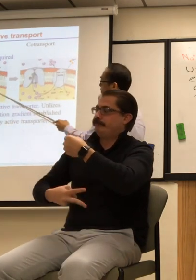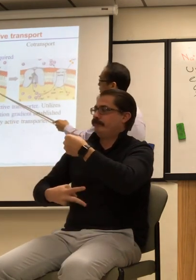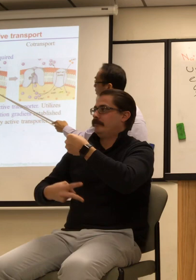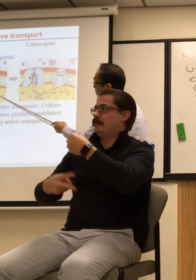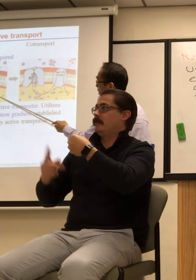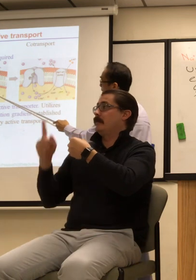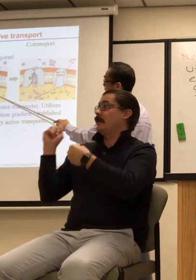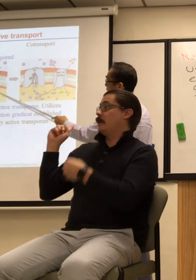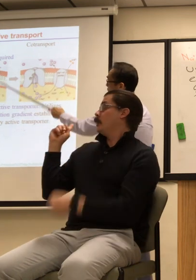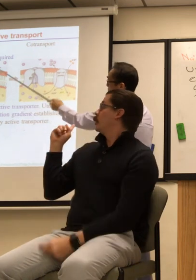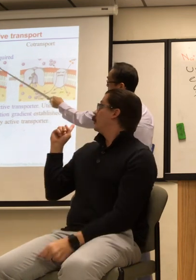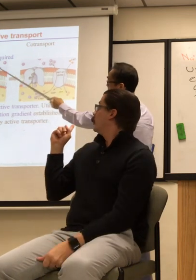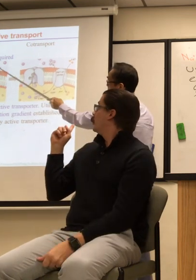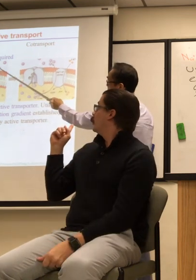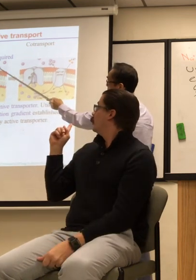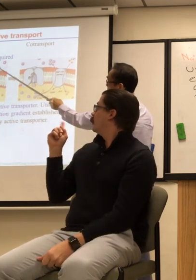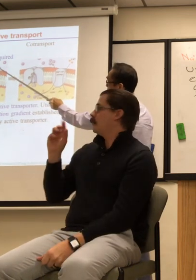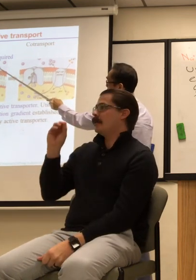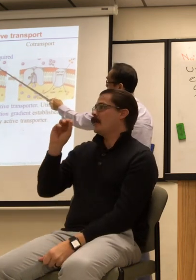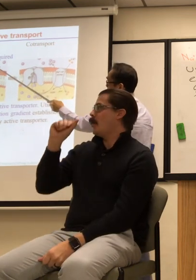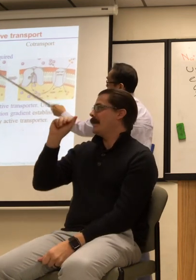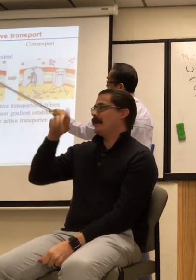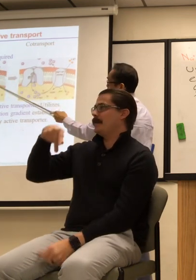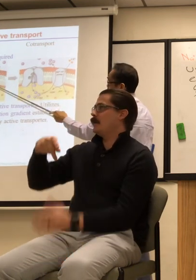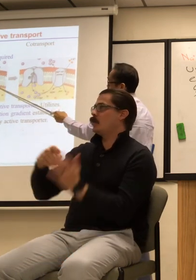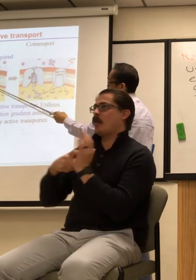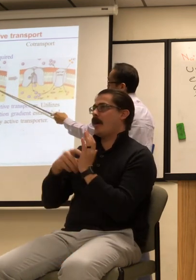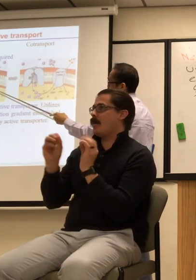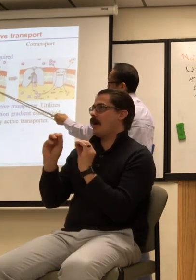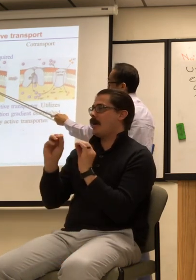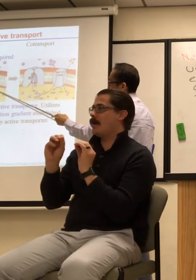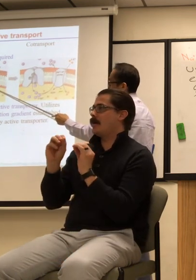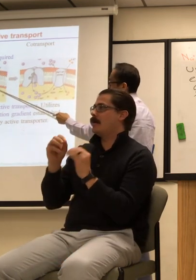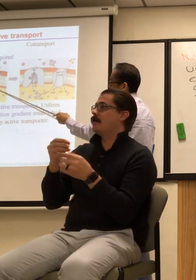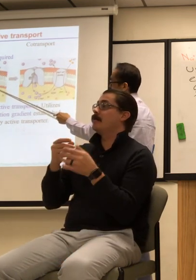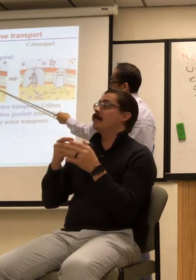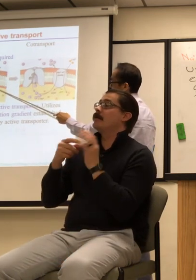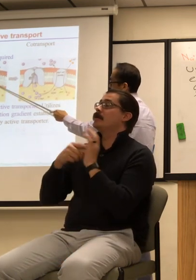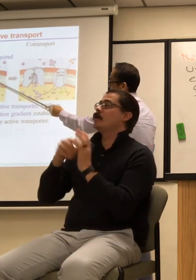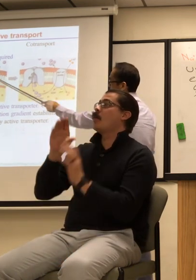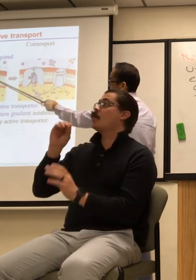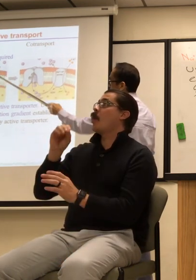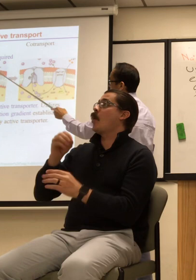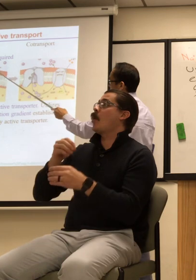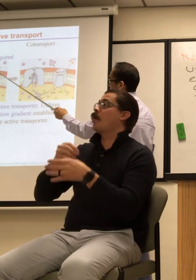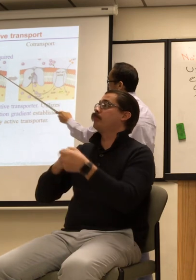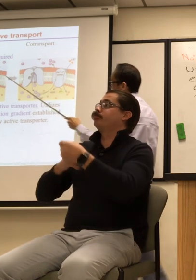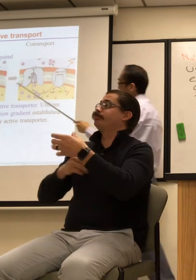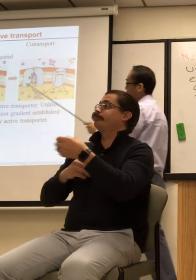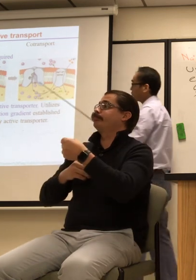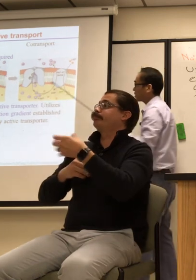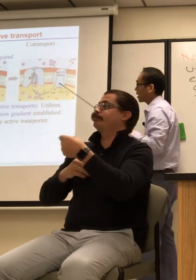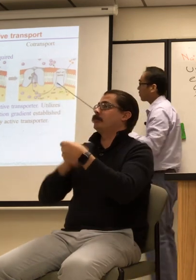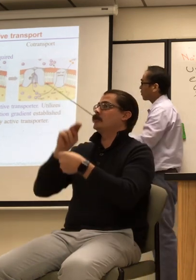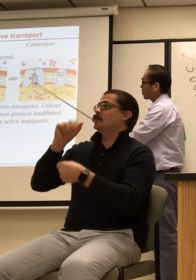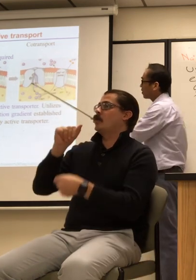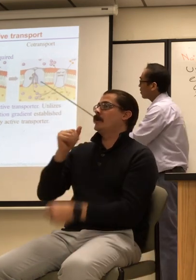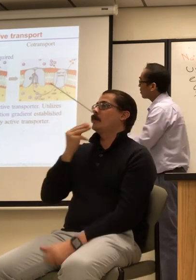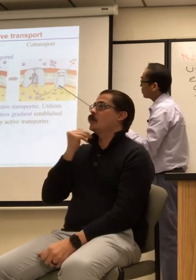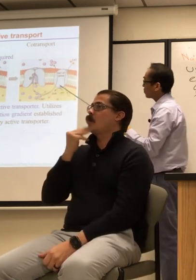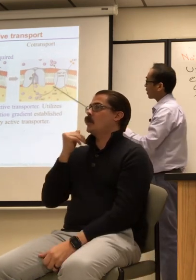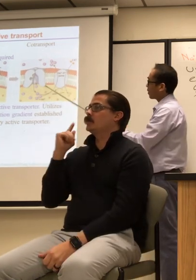Here, no ATP required. They show the co-transport by the symport of glucose and sodium. Here they show them